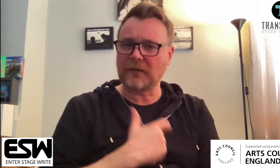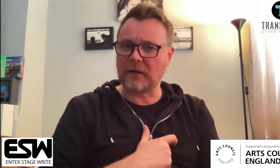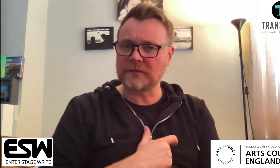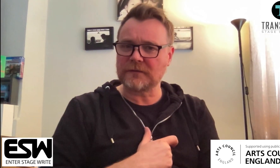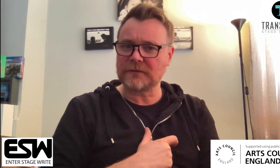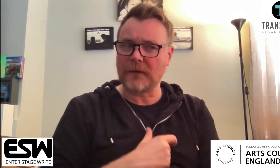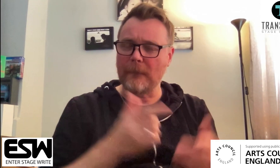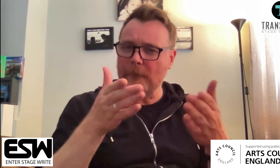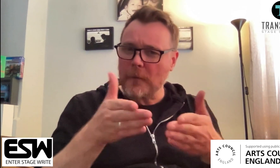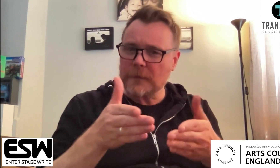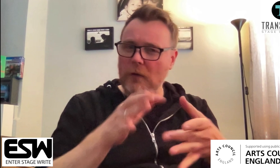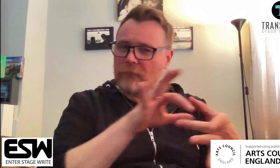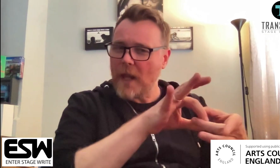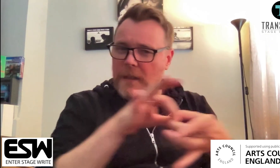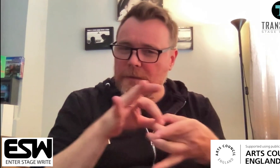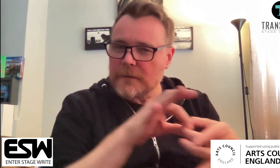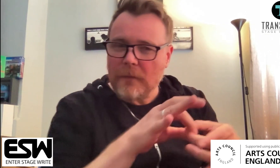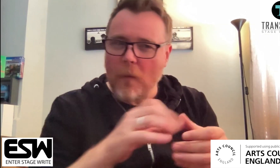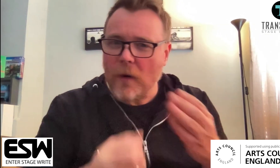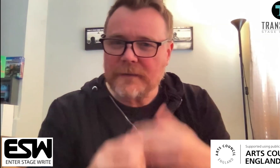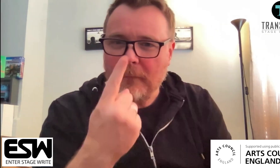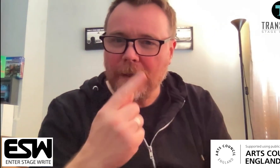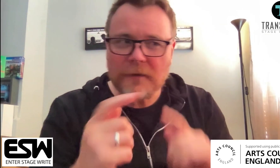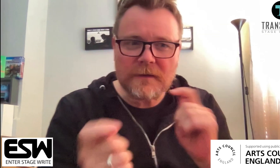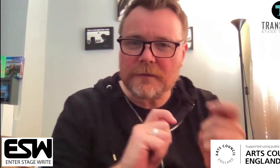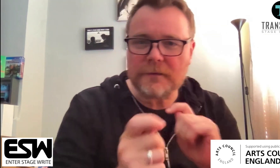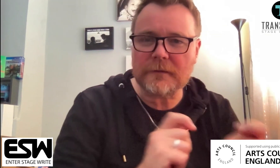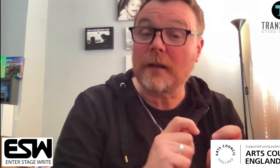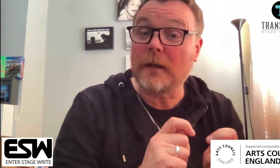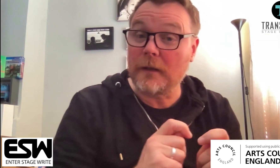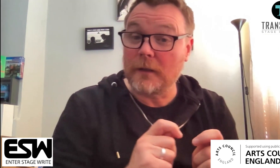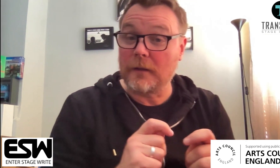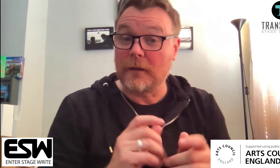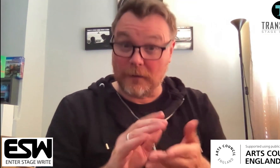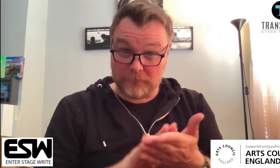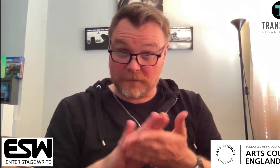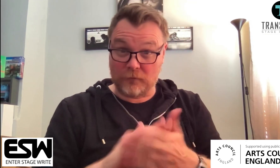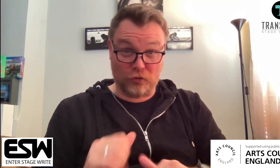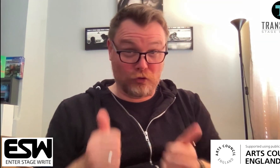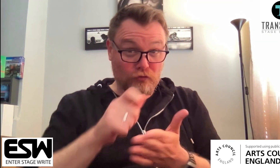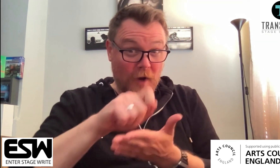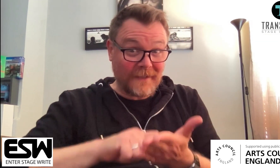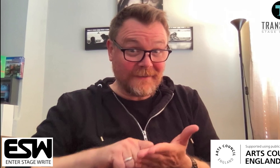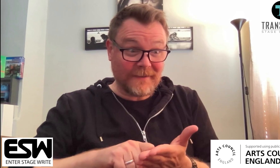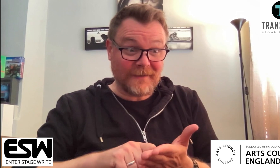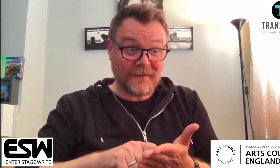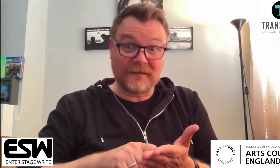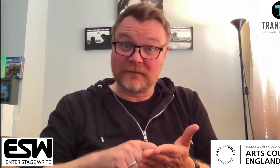Some very good films only have one or two characters in them, and they focus really finely on the development